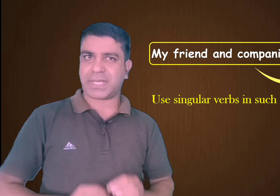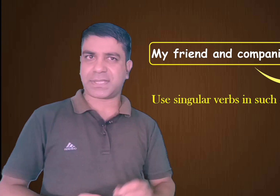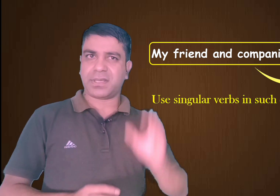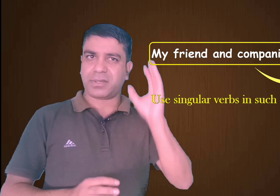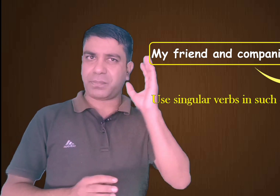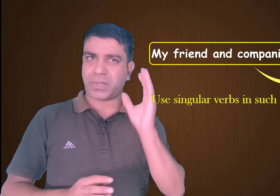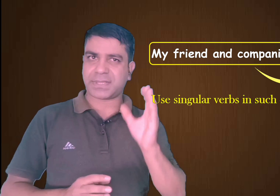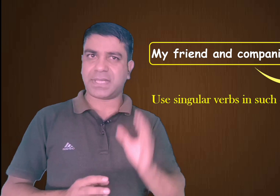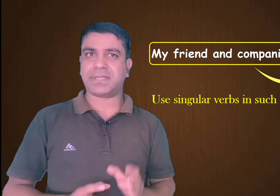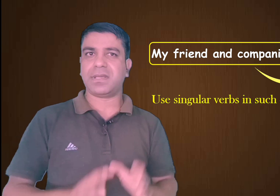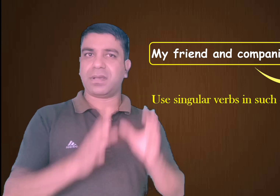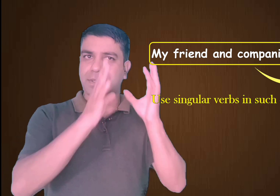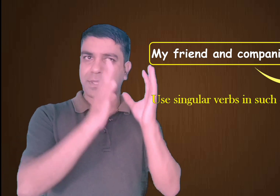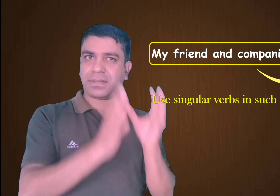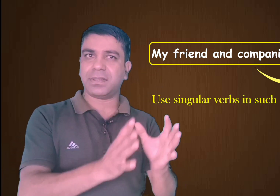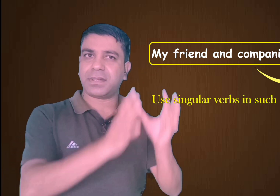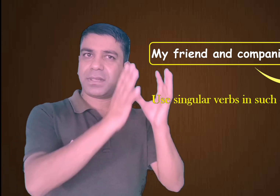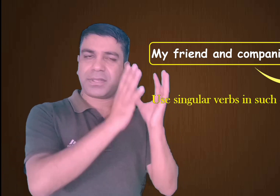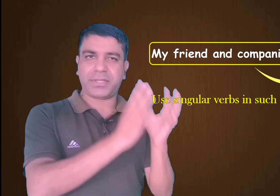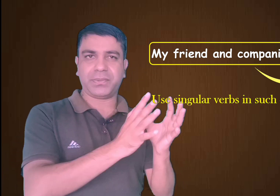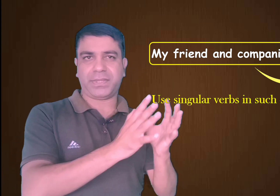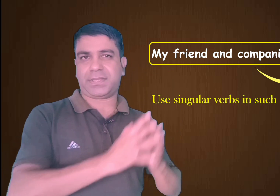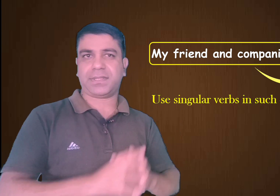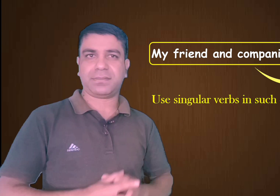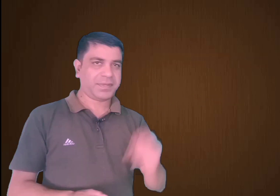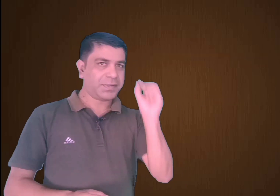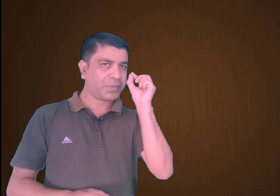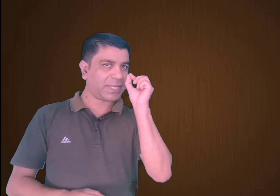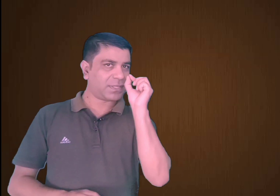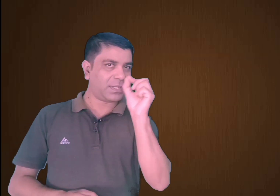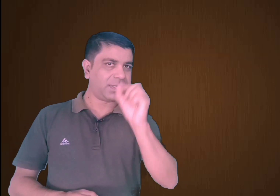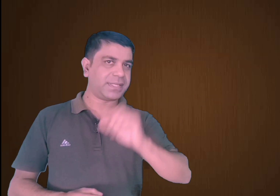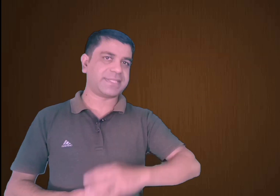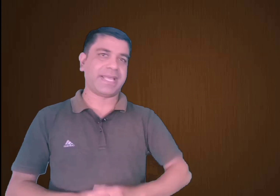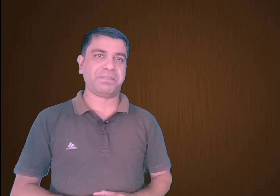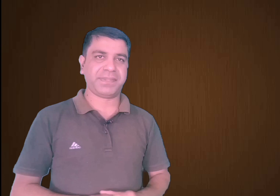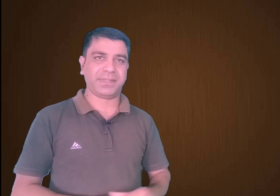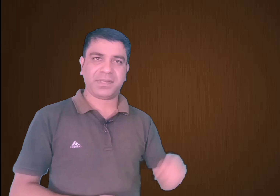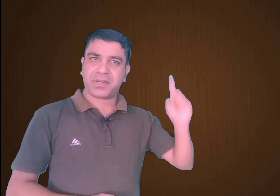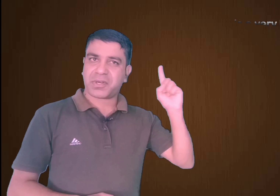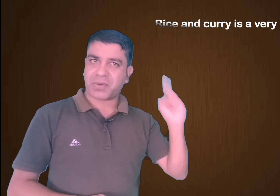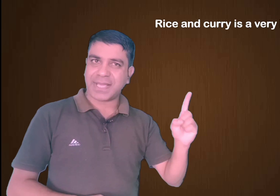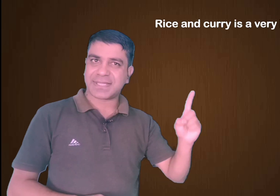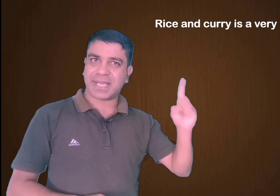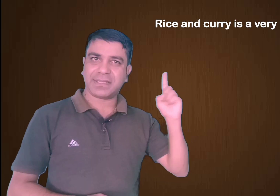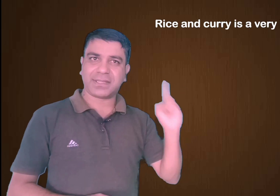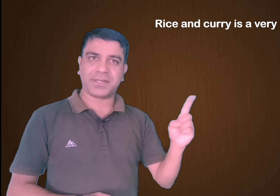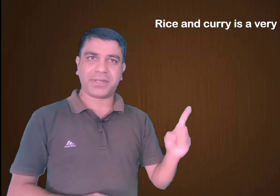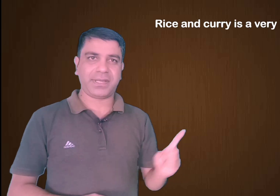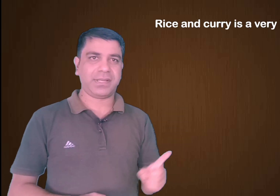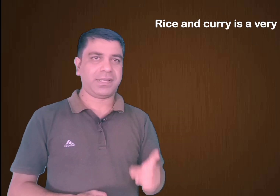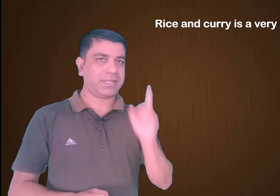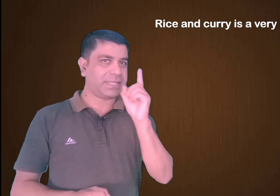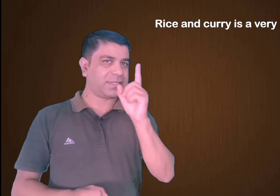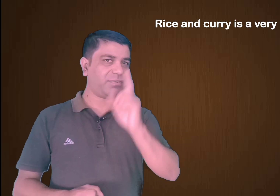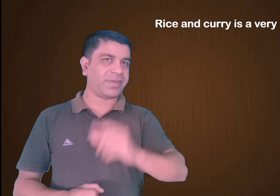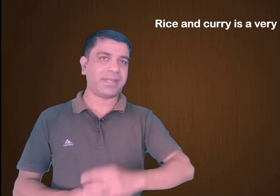subjects represent a singular unit. Look at another example. Rice and curry is a very